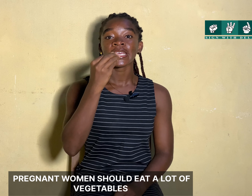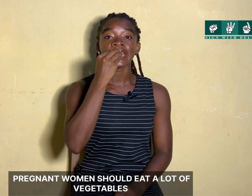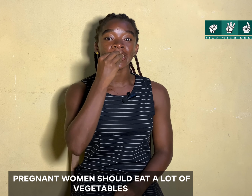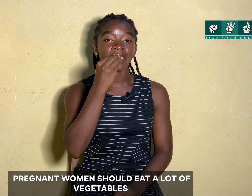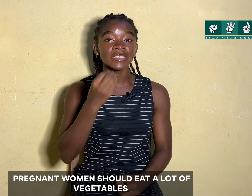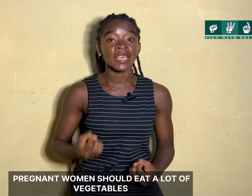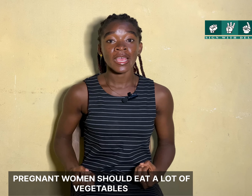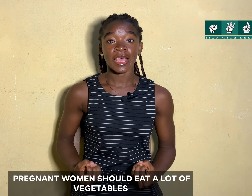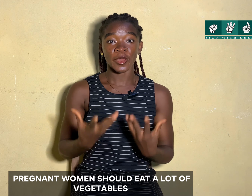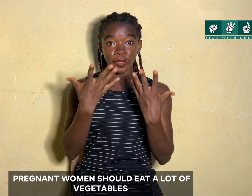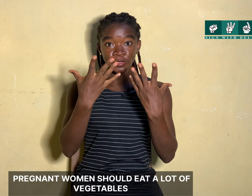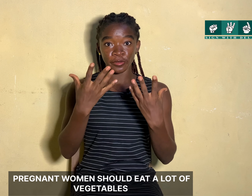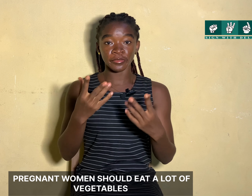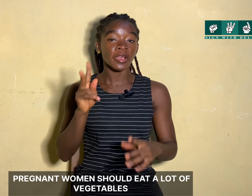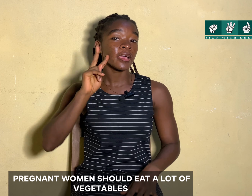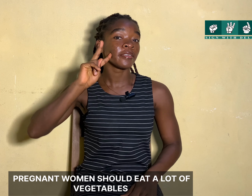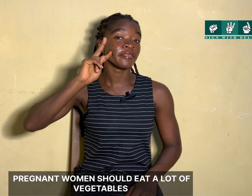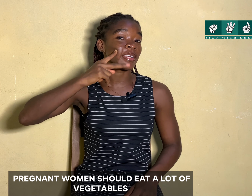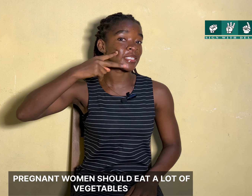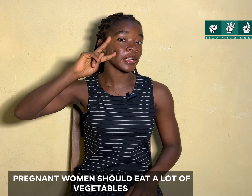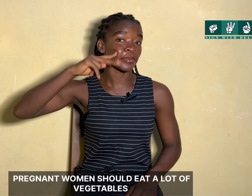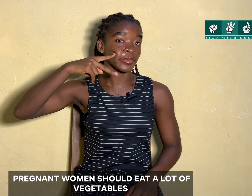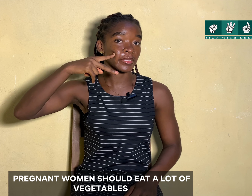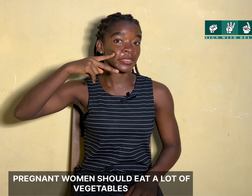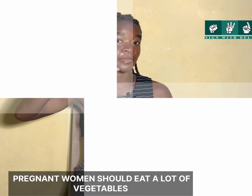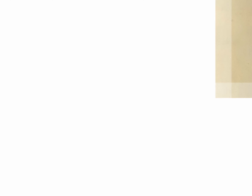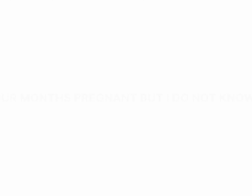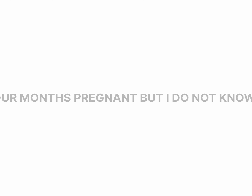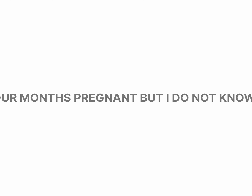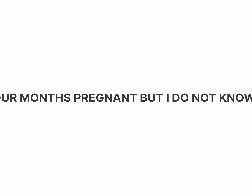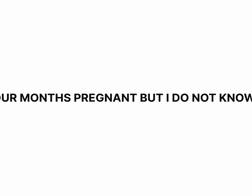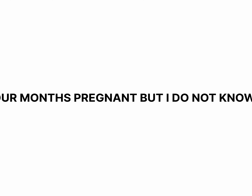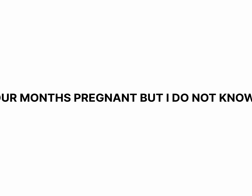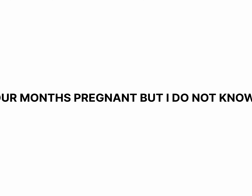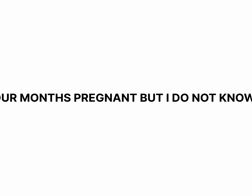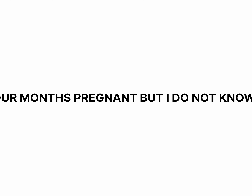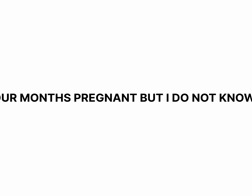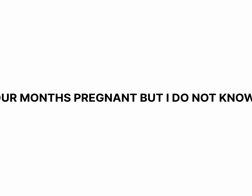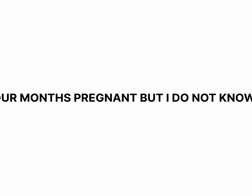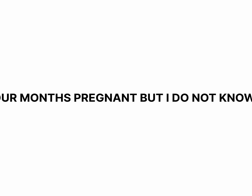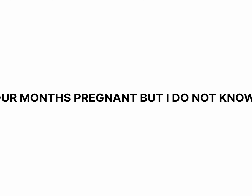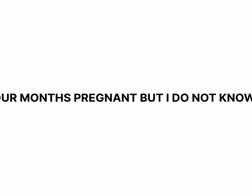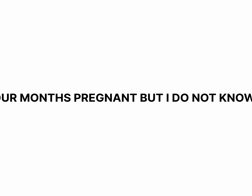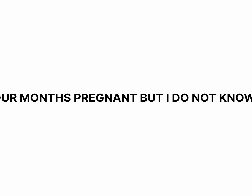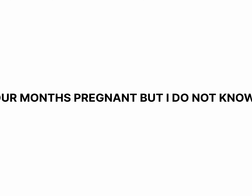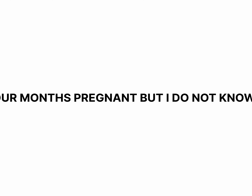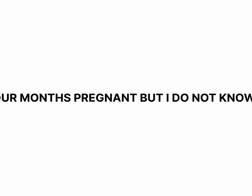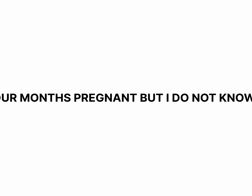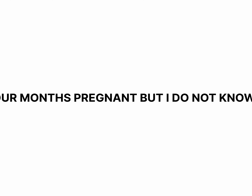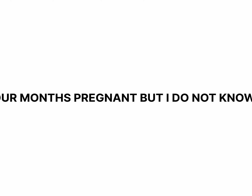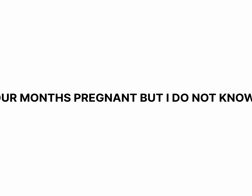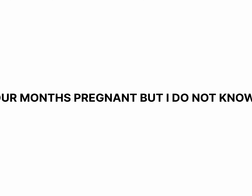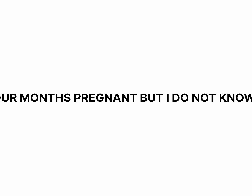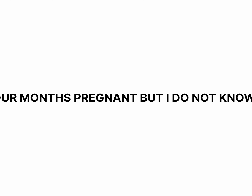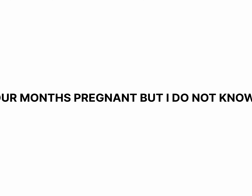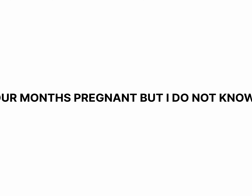Eat. A lot of. Vegetables. The next sentence is I am four months pregnant but I